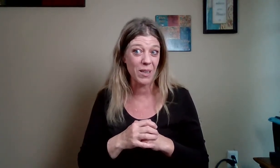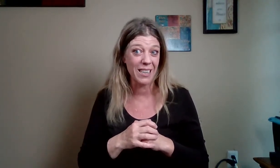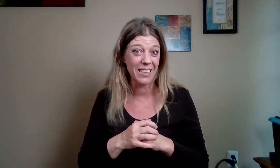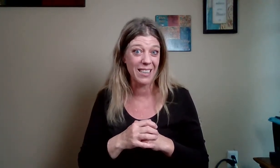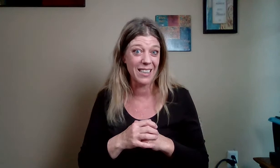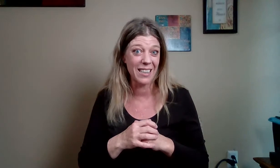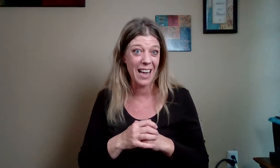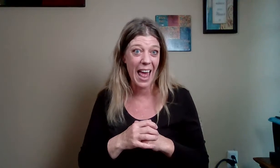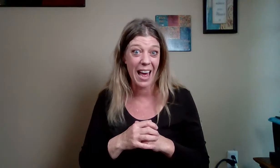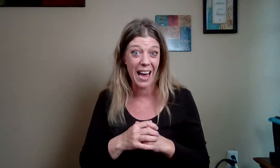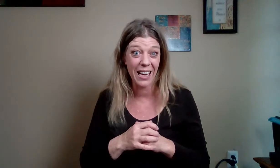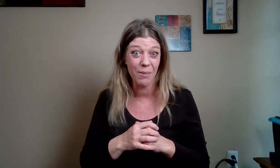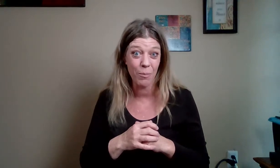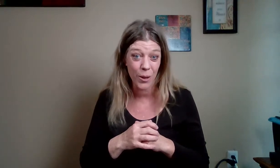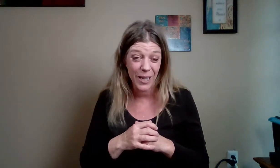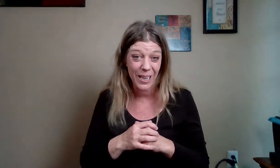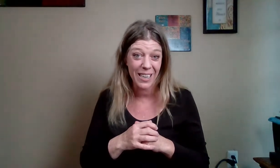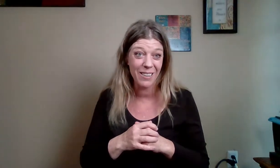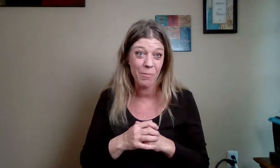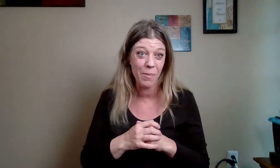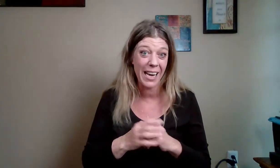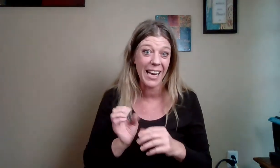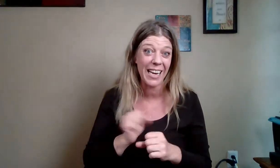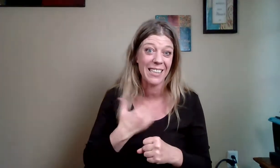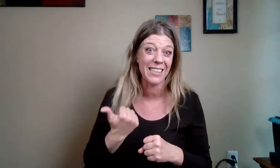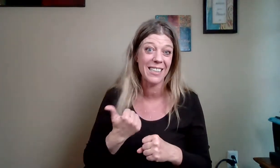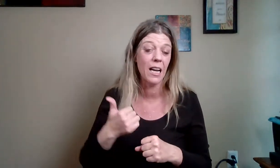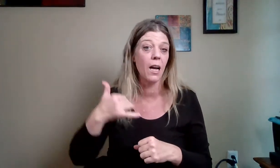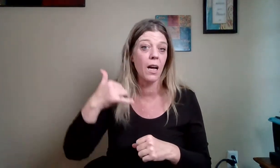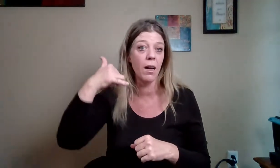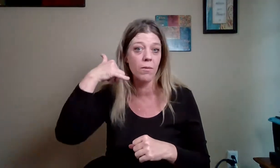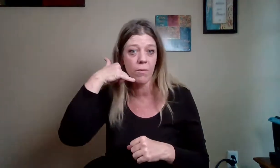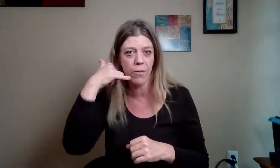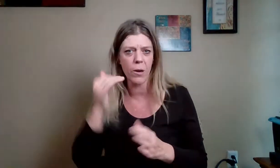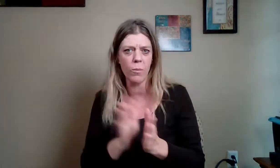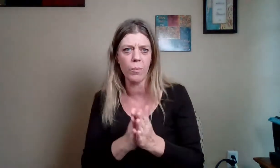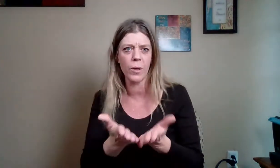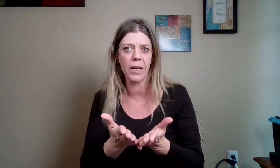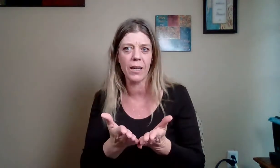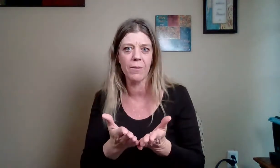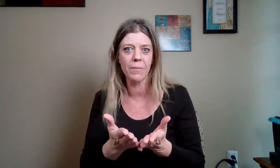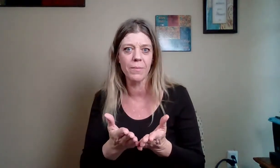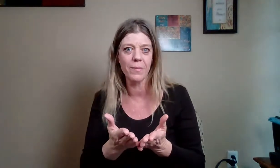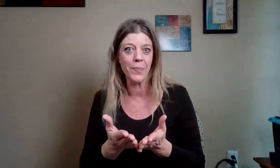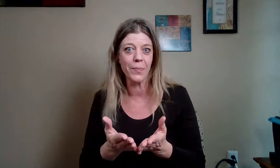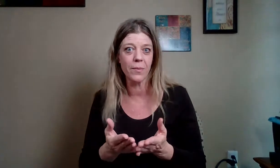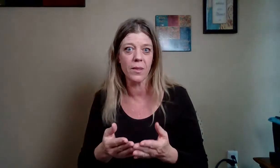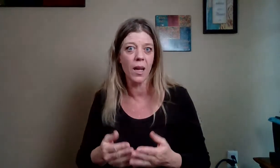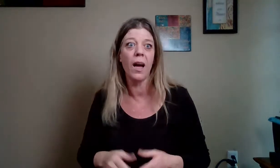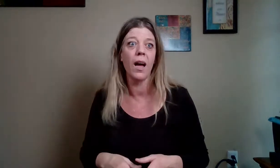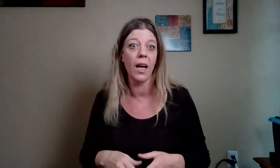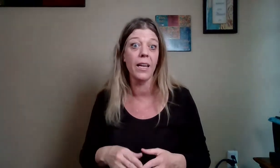Phone and book makes phone book.